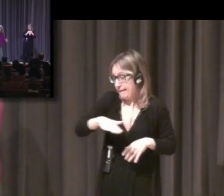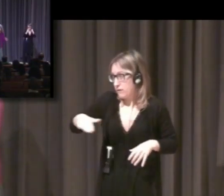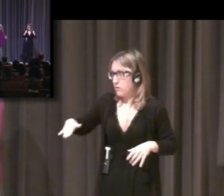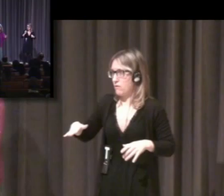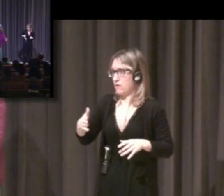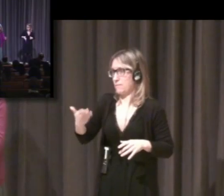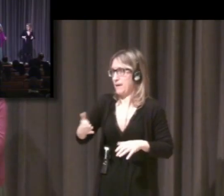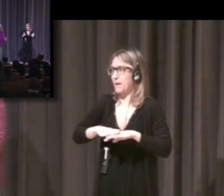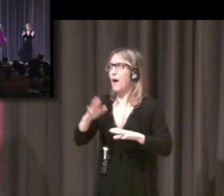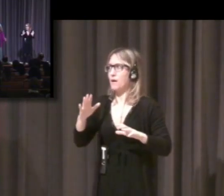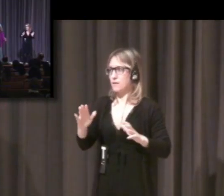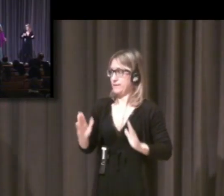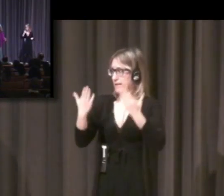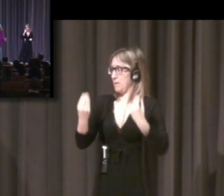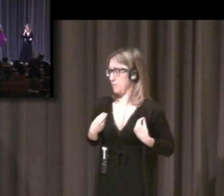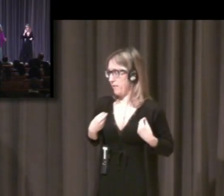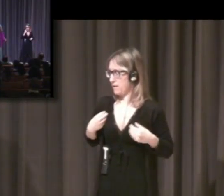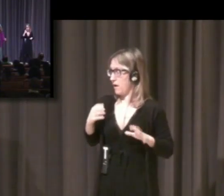no language help.